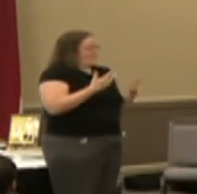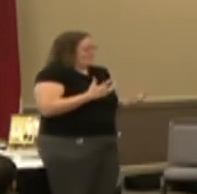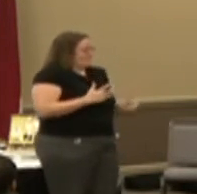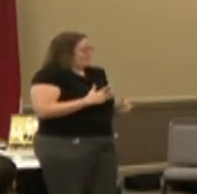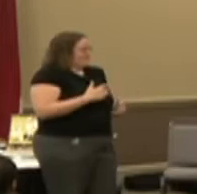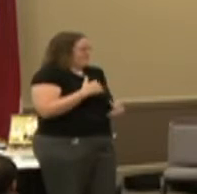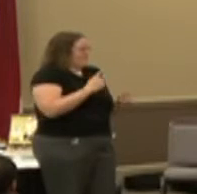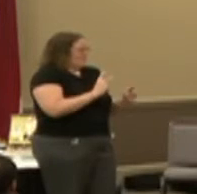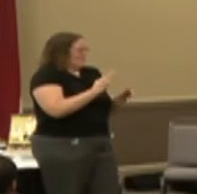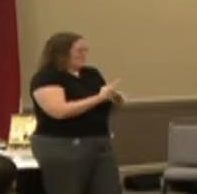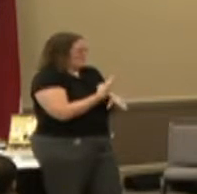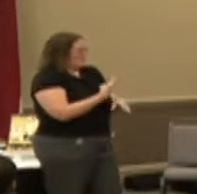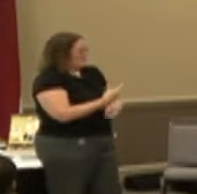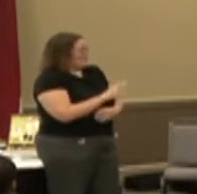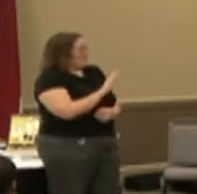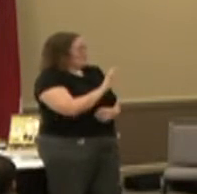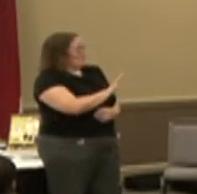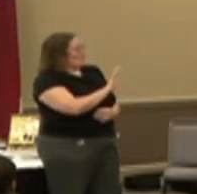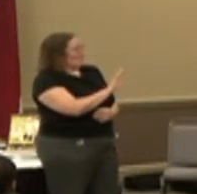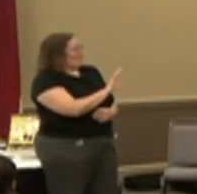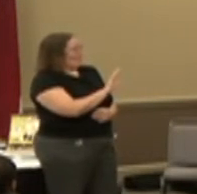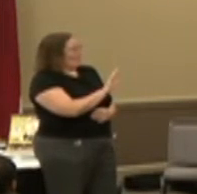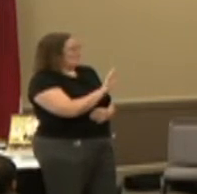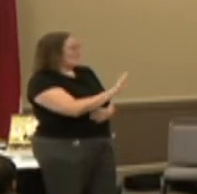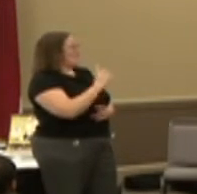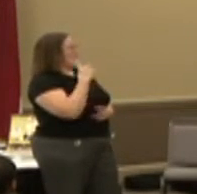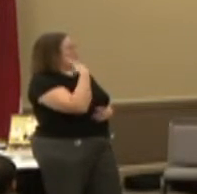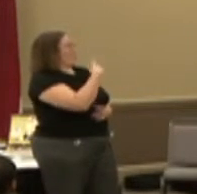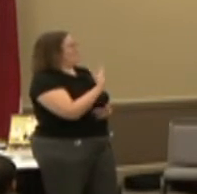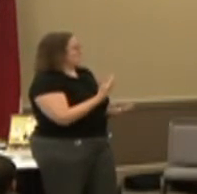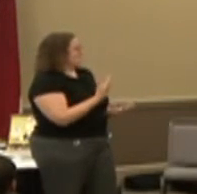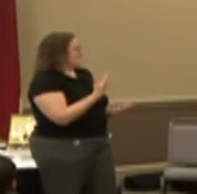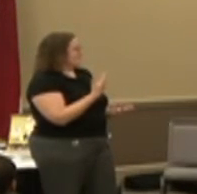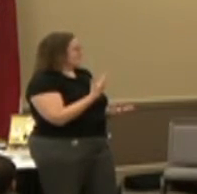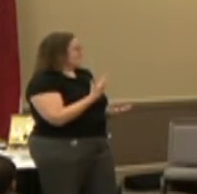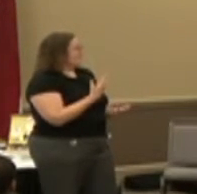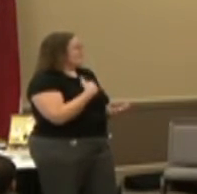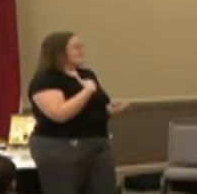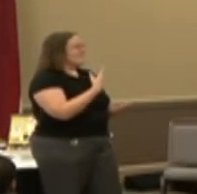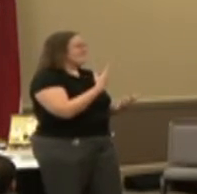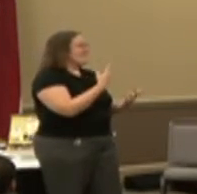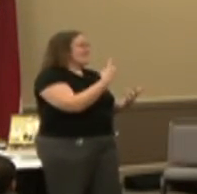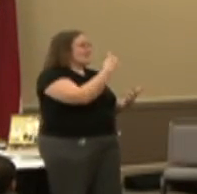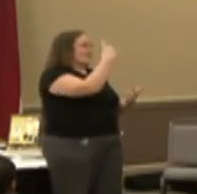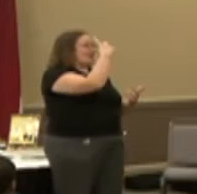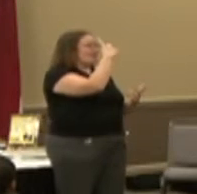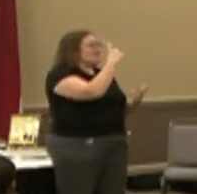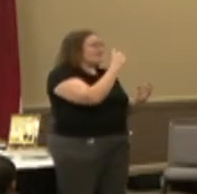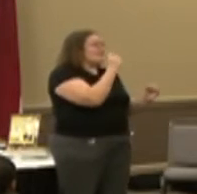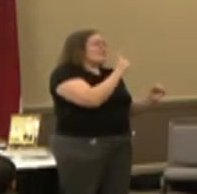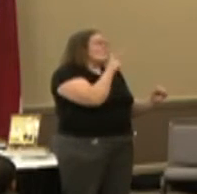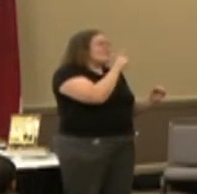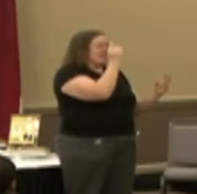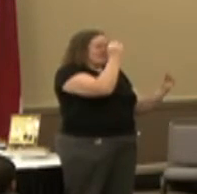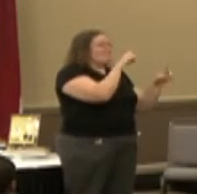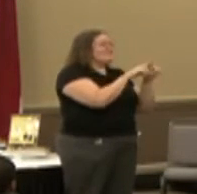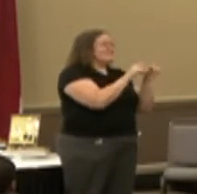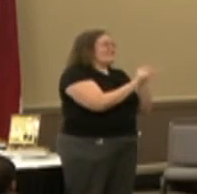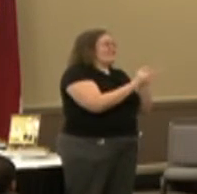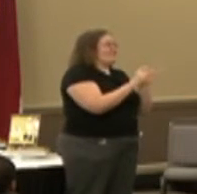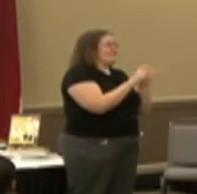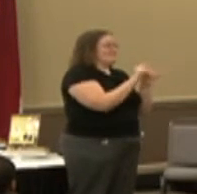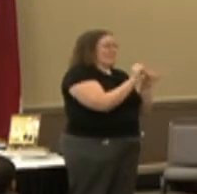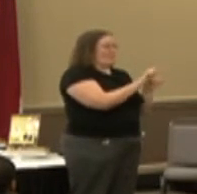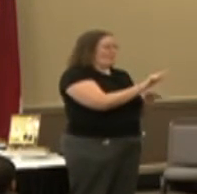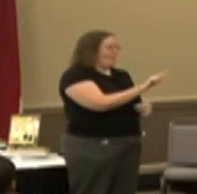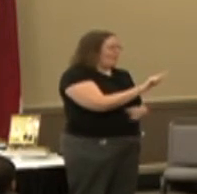who's using your that as maybe a mindless tool, but it's still a tool. All right, and I don't like